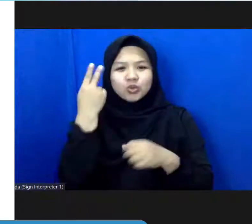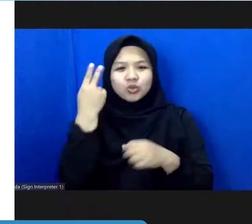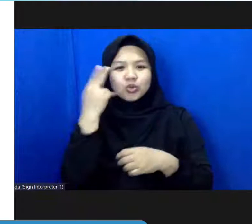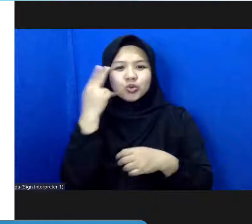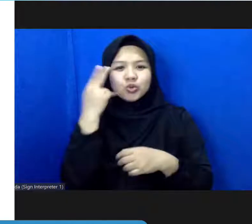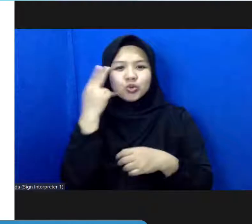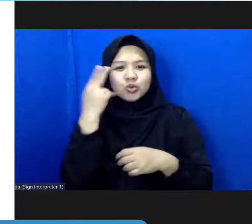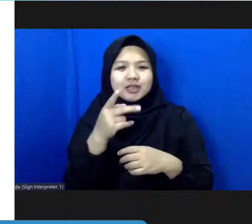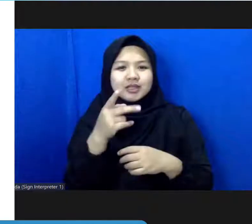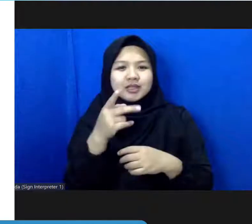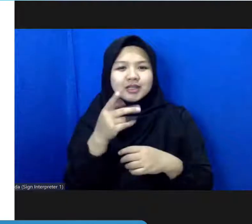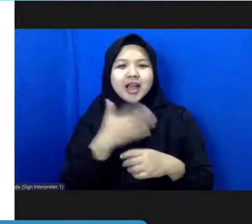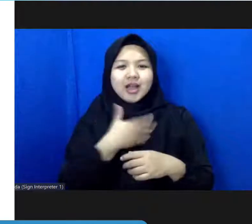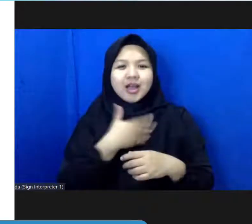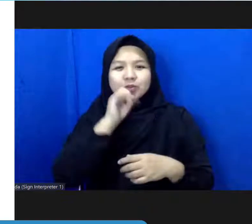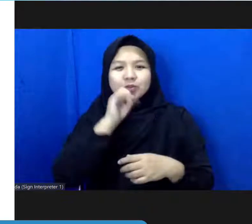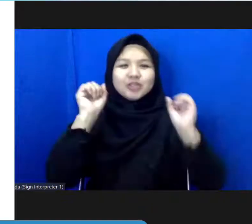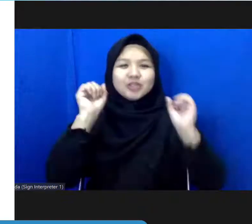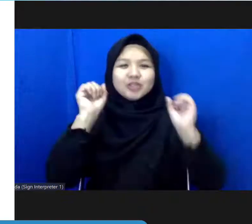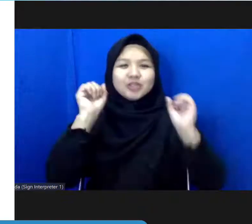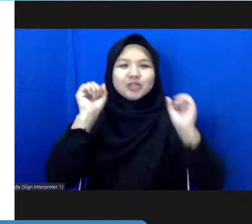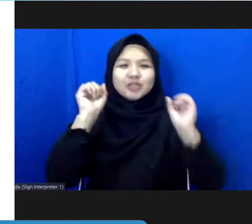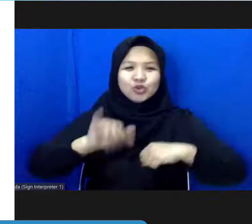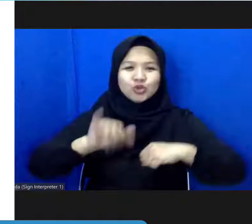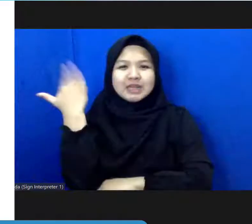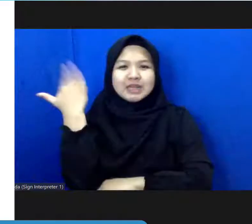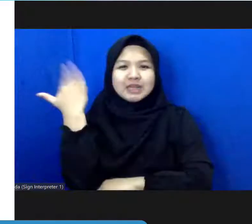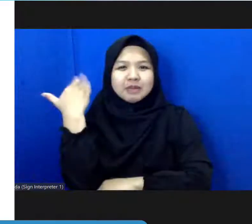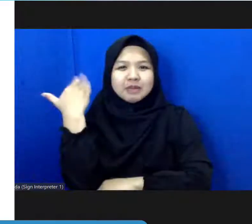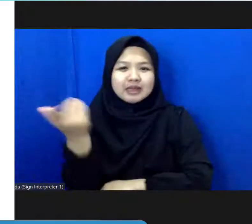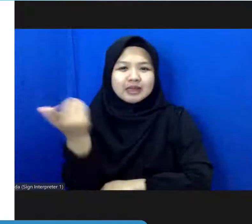agree what she had said,